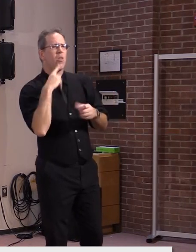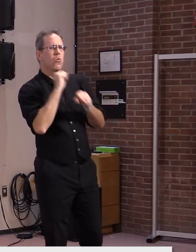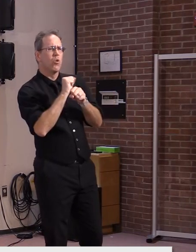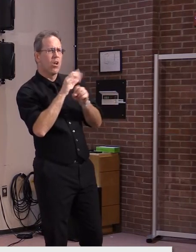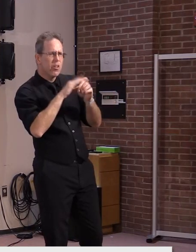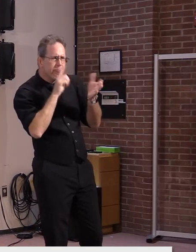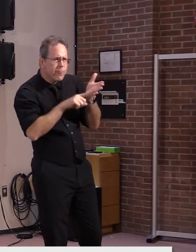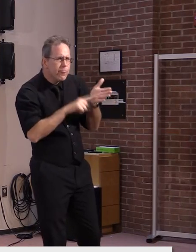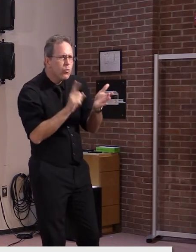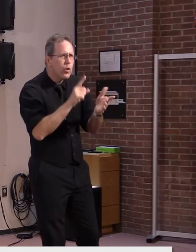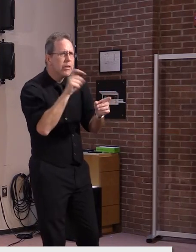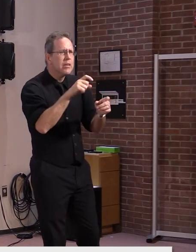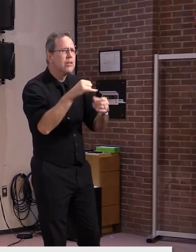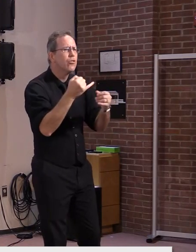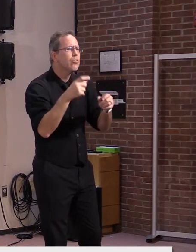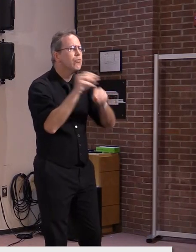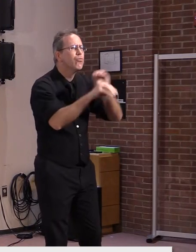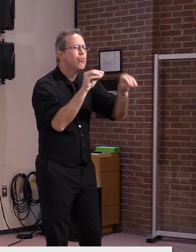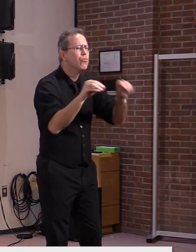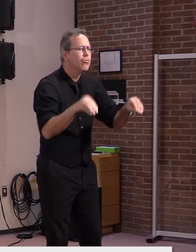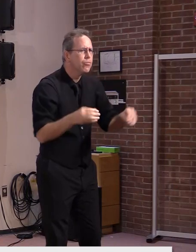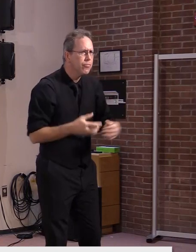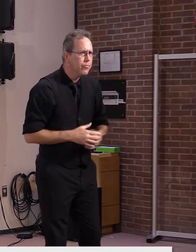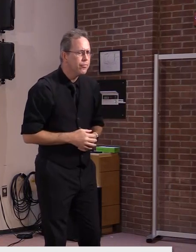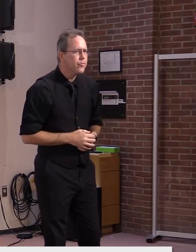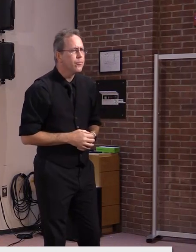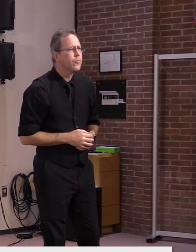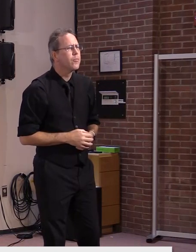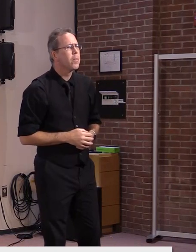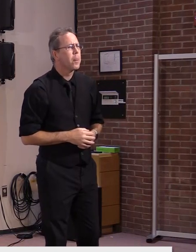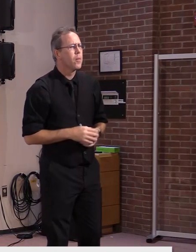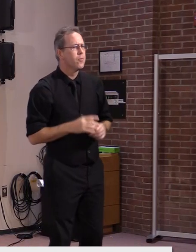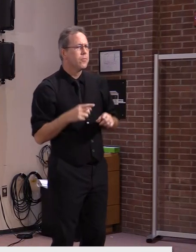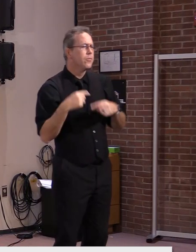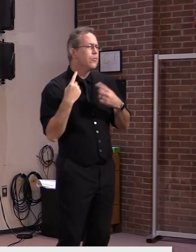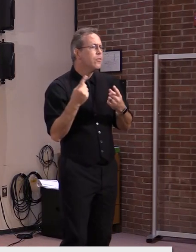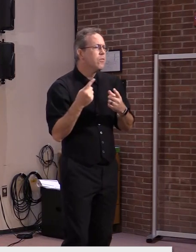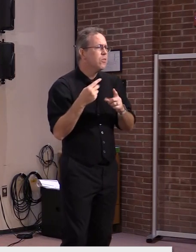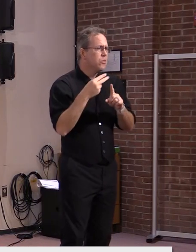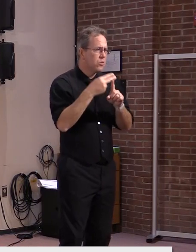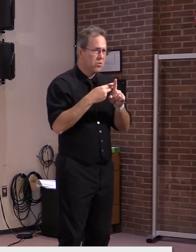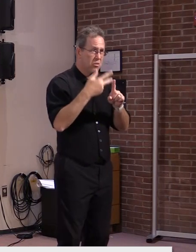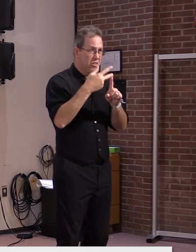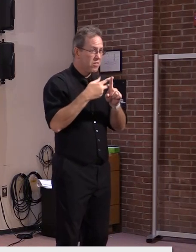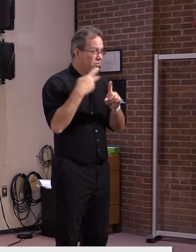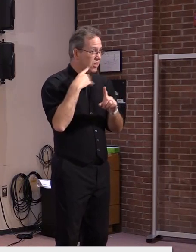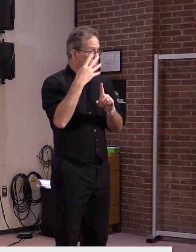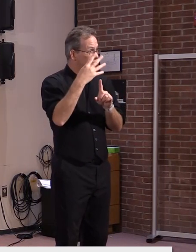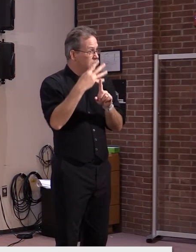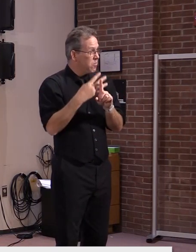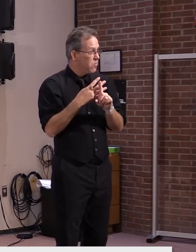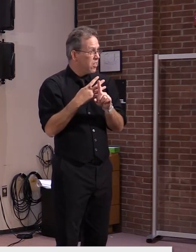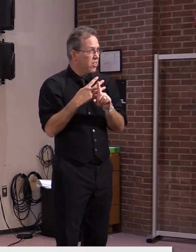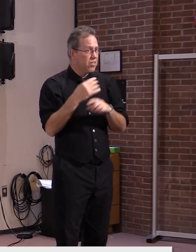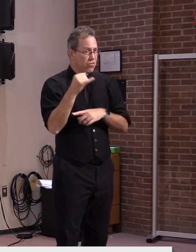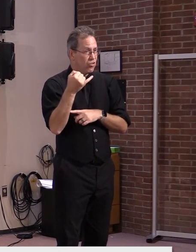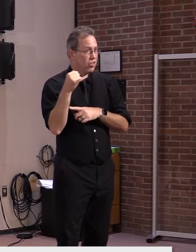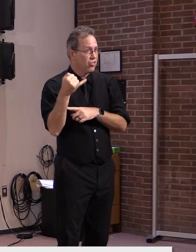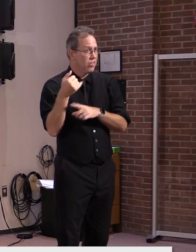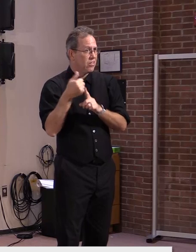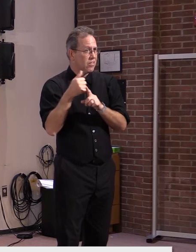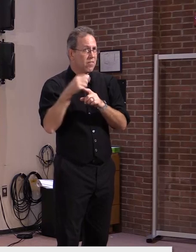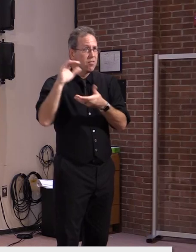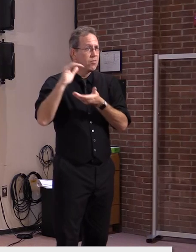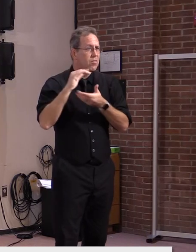the past 2 or 3, maybe even 4 months now, Johnson & Johnson has been really limited in supply in